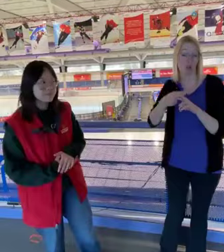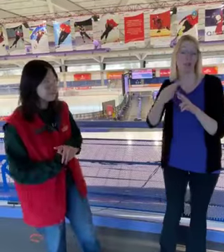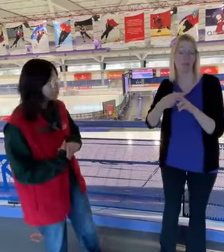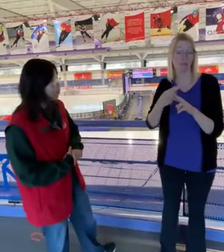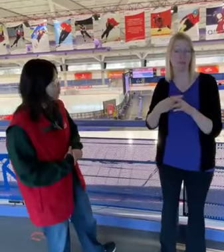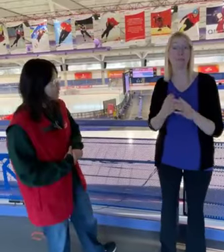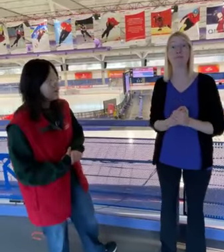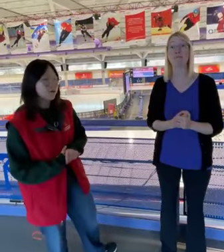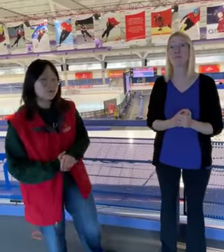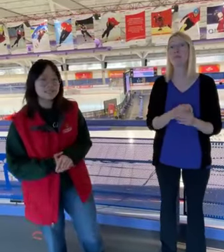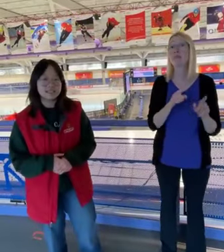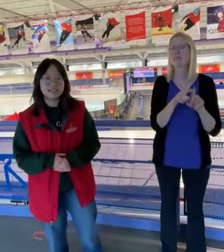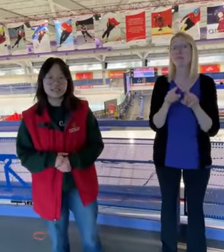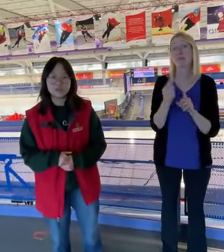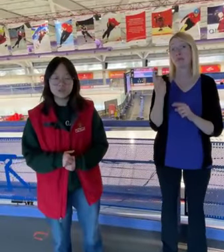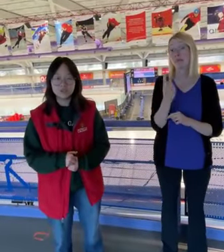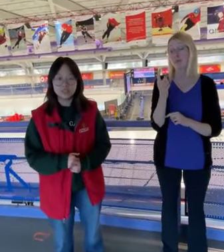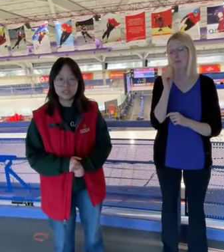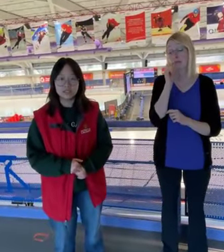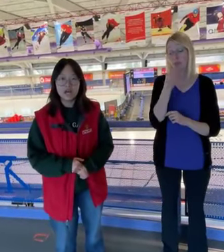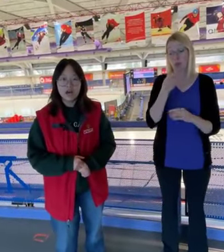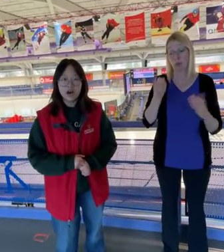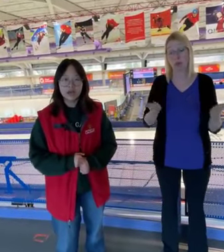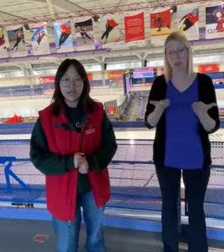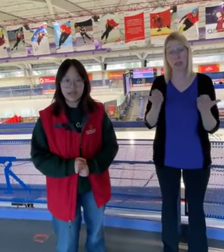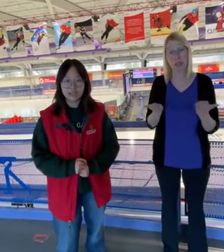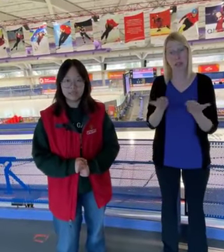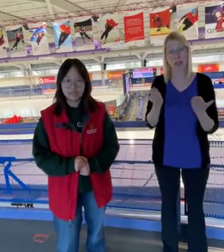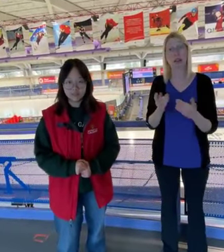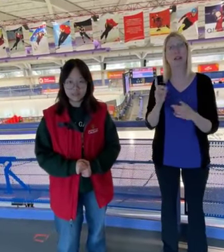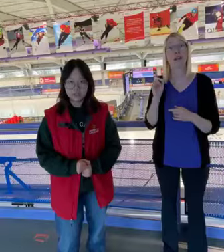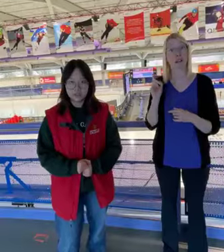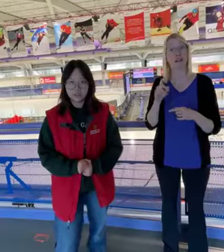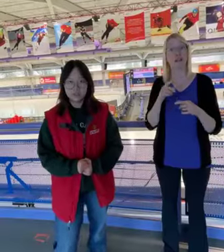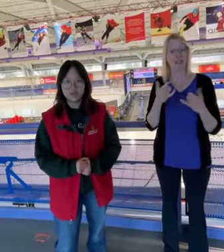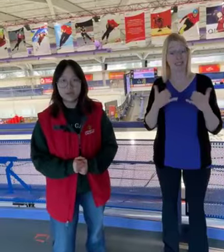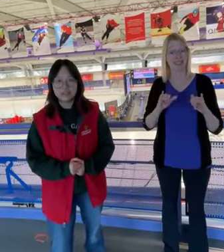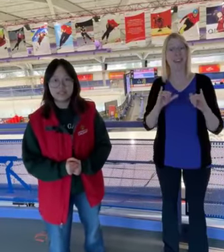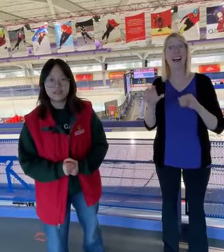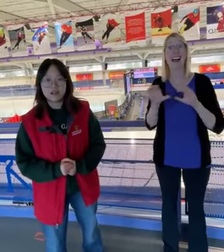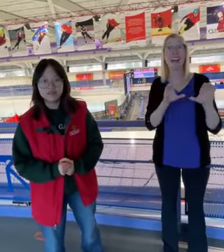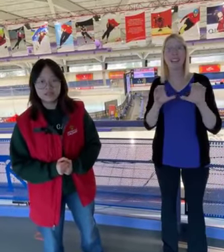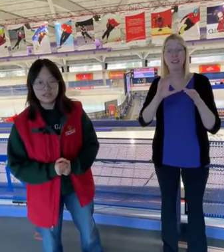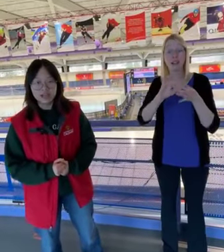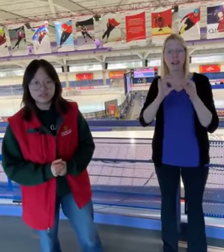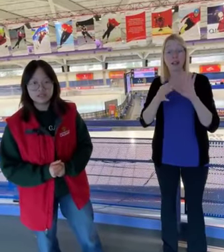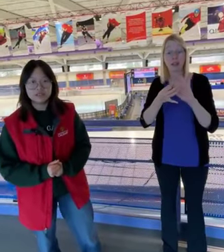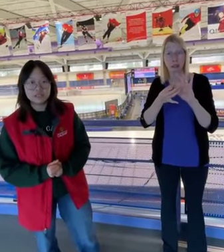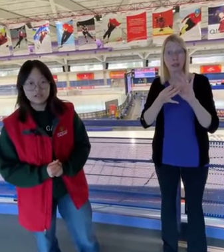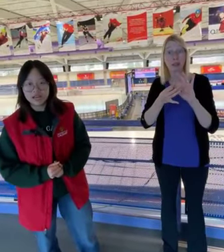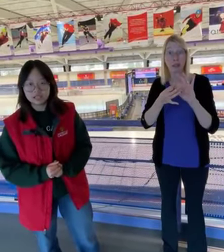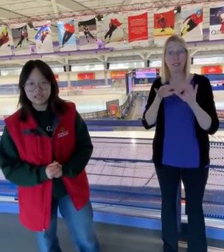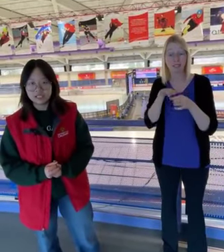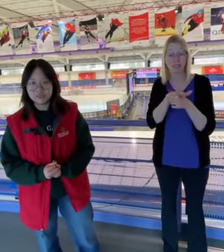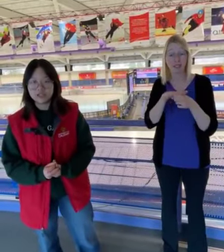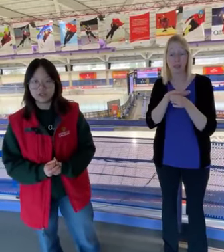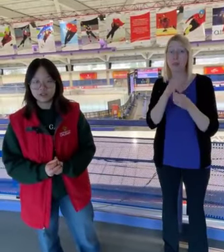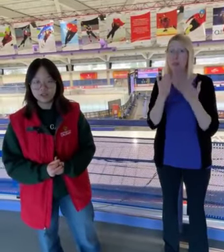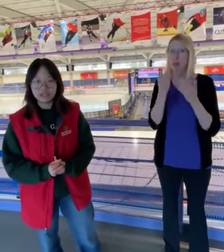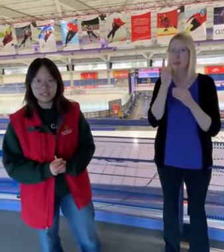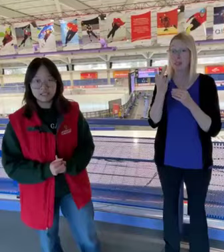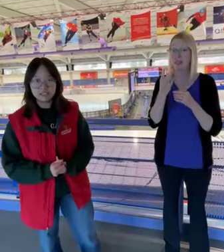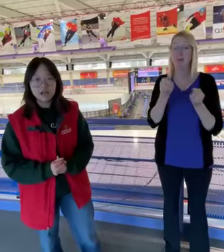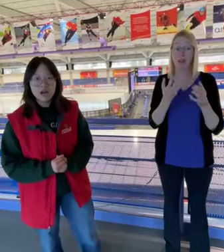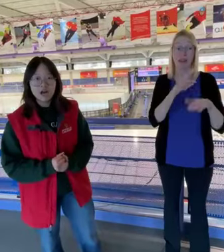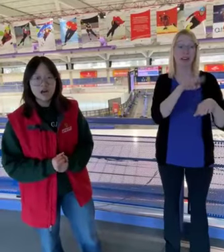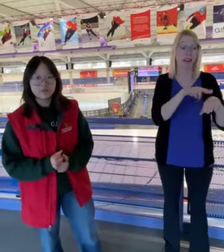activity, and something that's cool about the Oval is that it's also still an active Olympic facility, so you might see a lot of national and international teams that